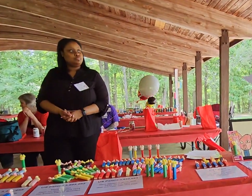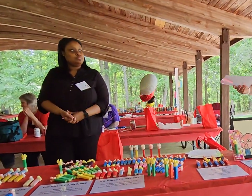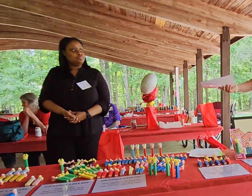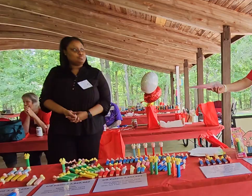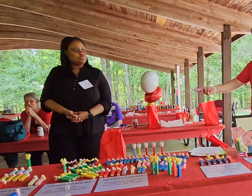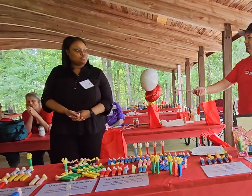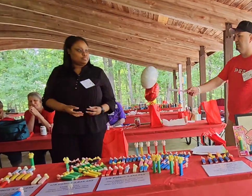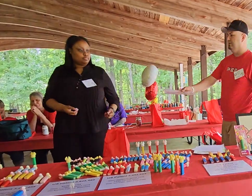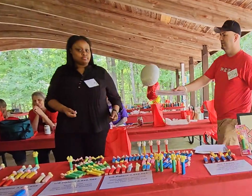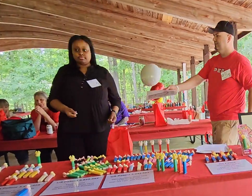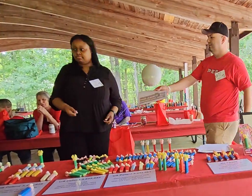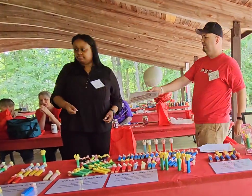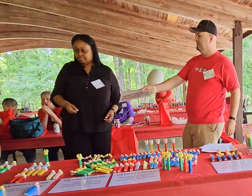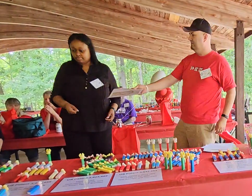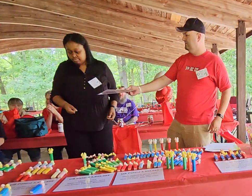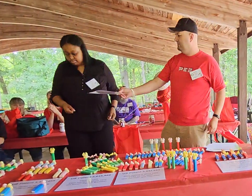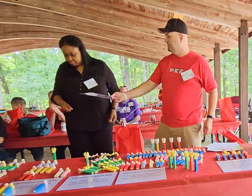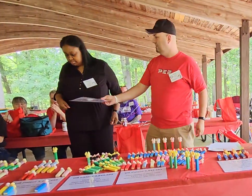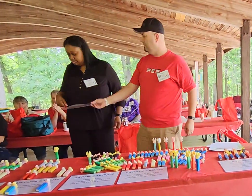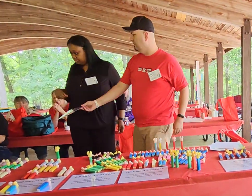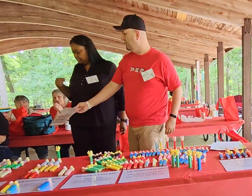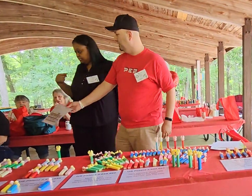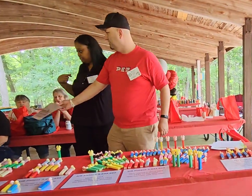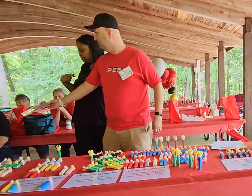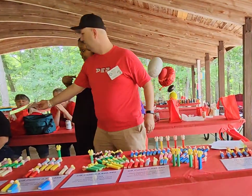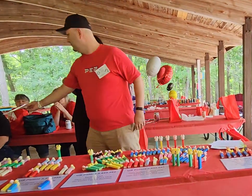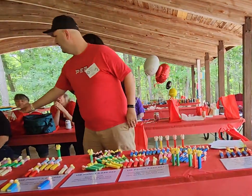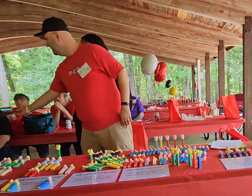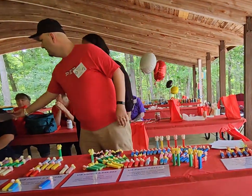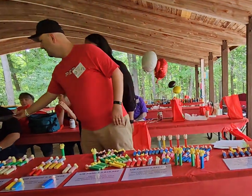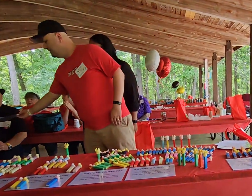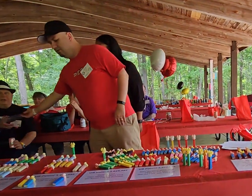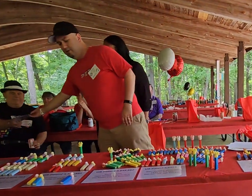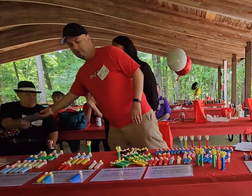Let me start on this side. Here you go, Howard.